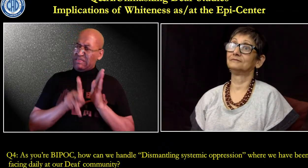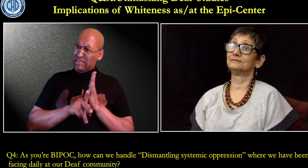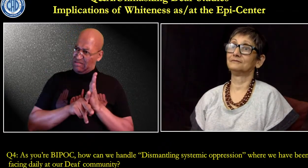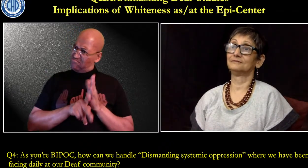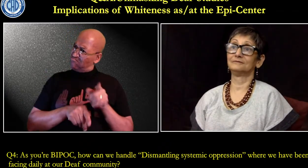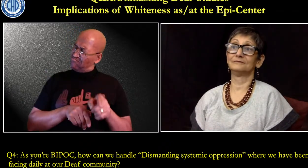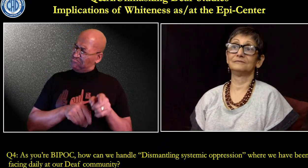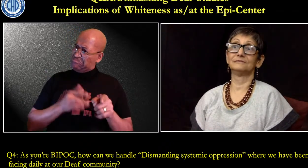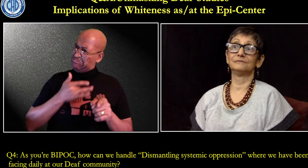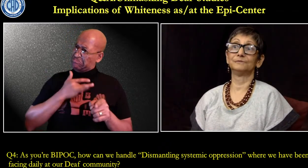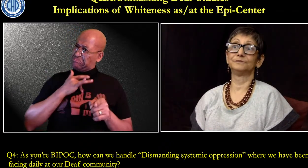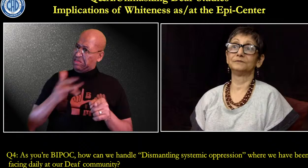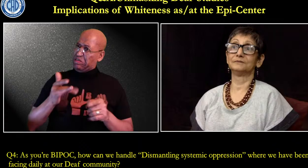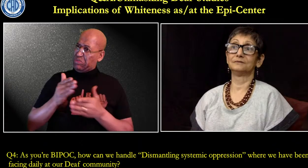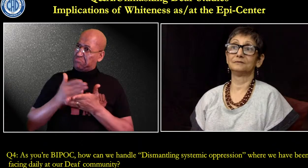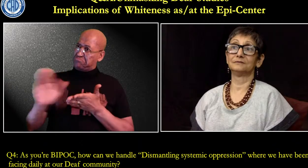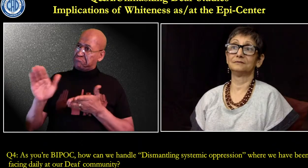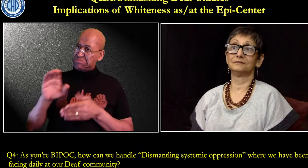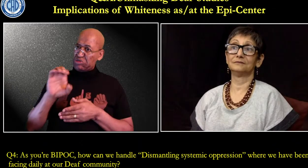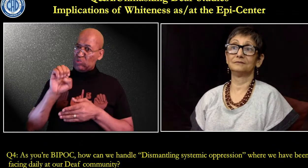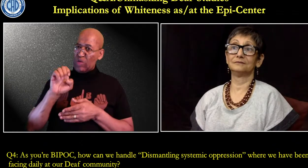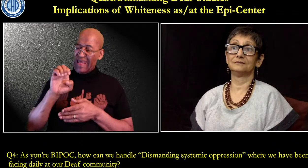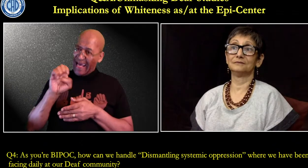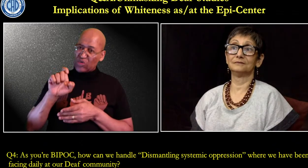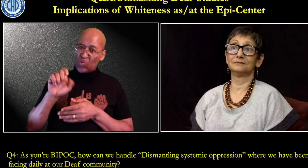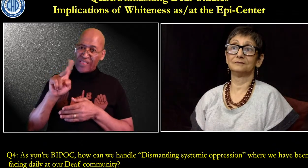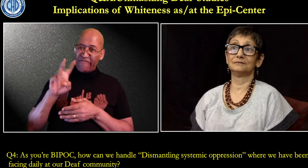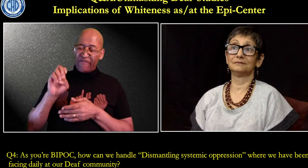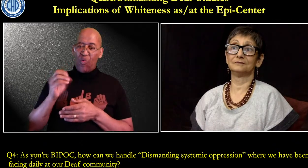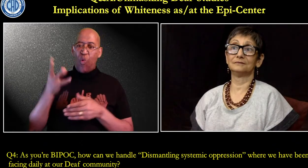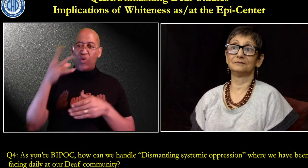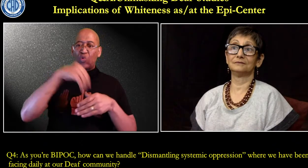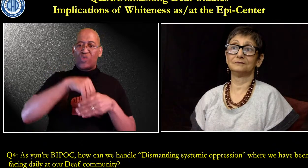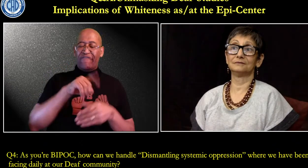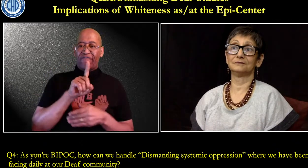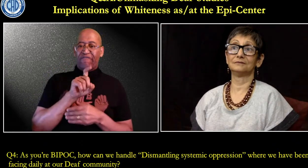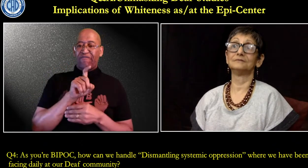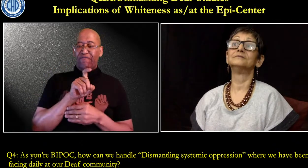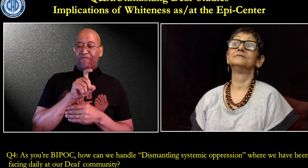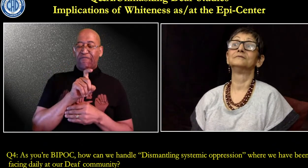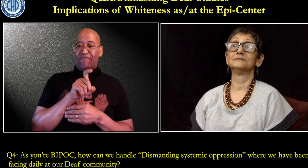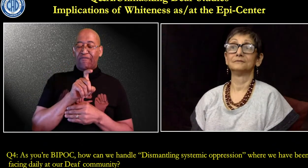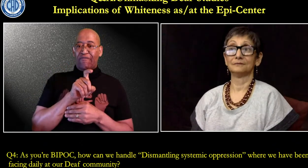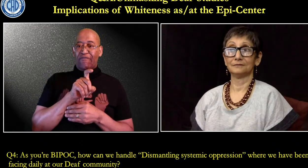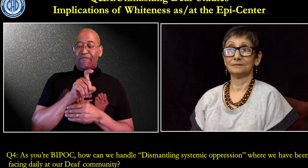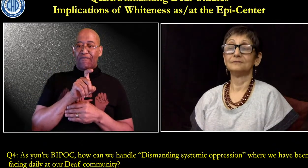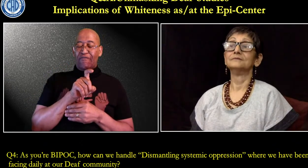take some time out. Review over the policies.